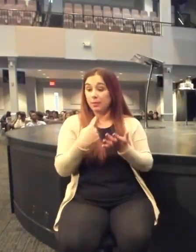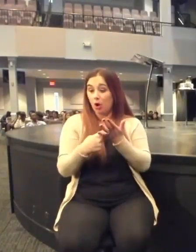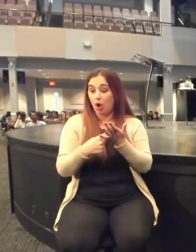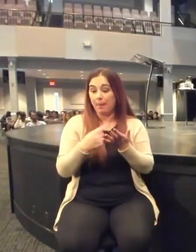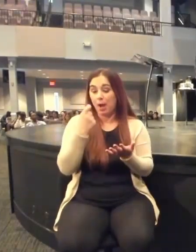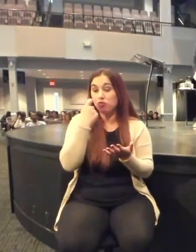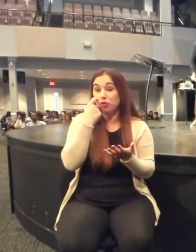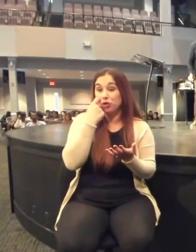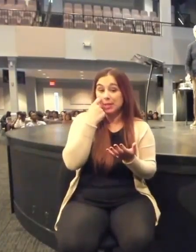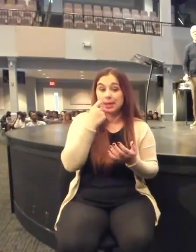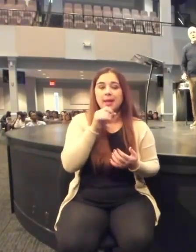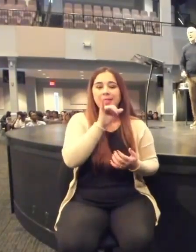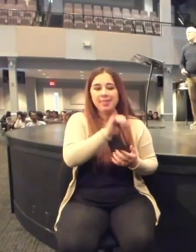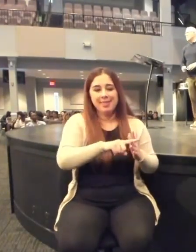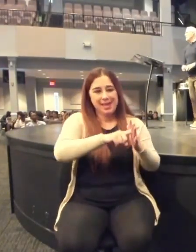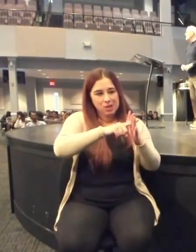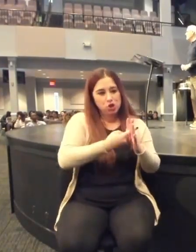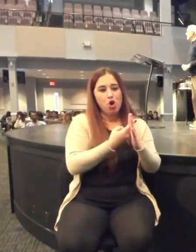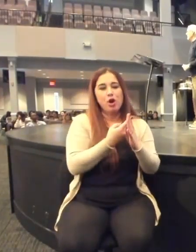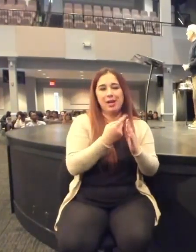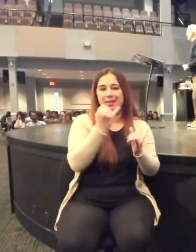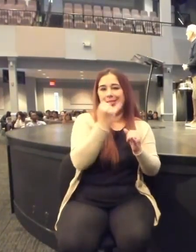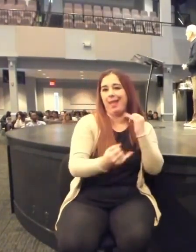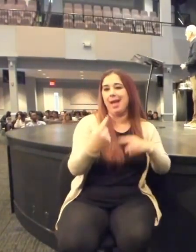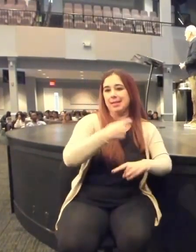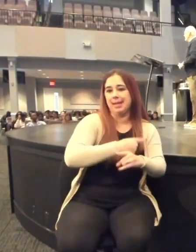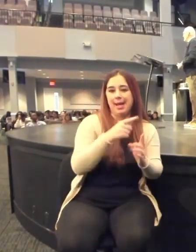recently, that set in motion the last days.